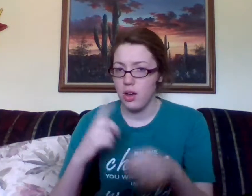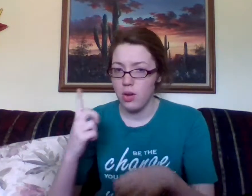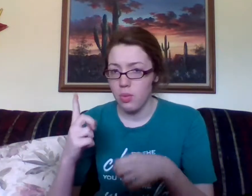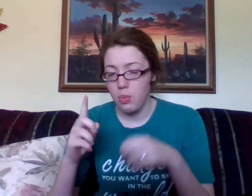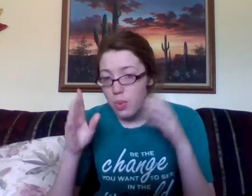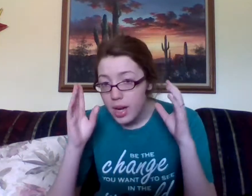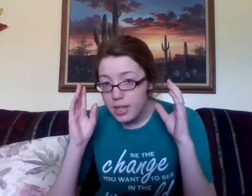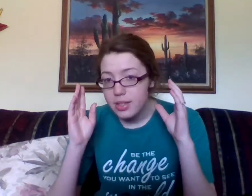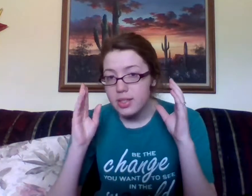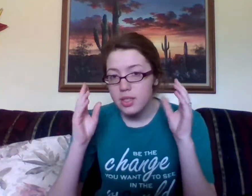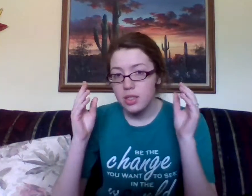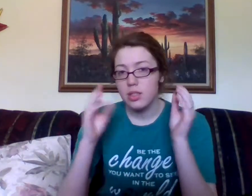one